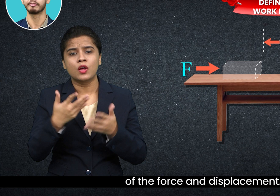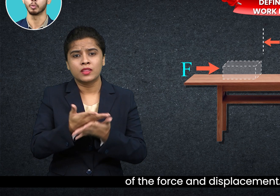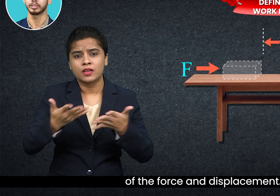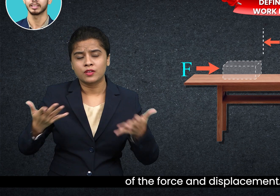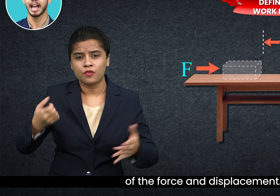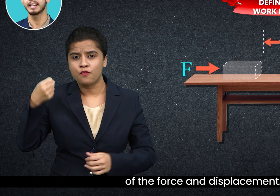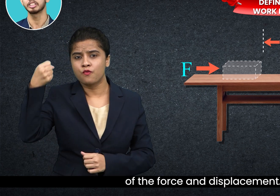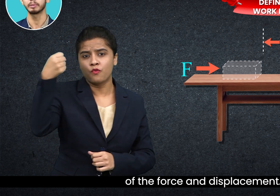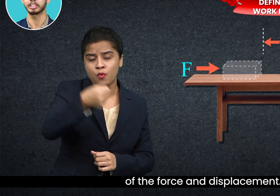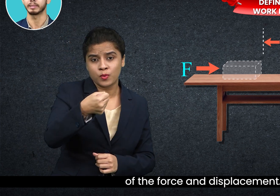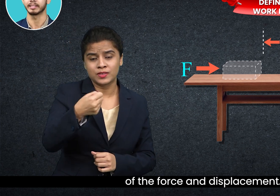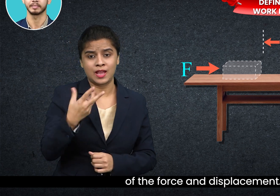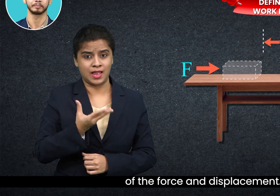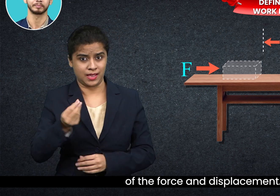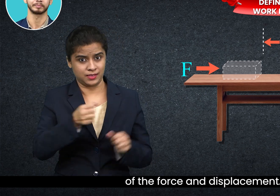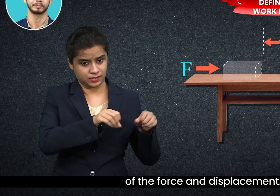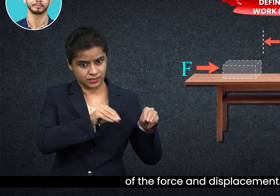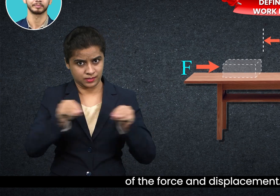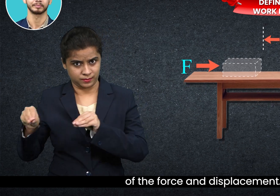the force and displacement.